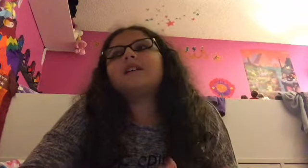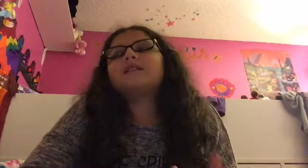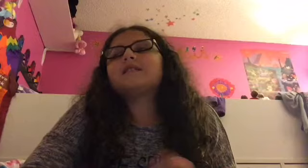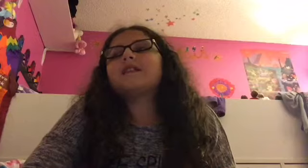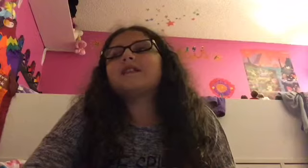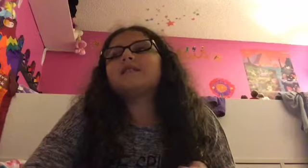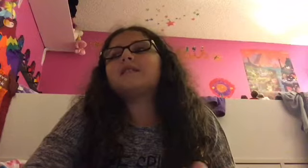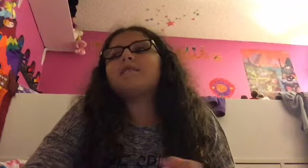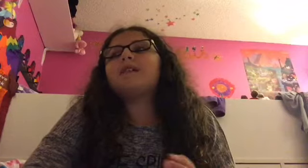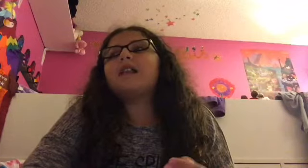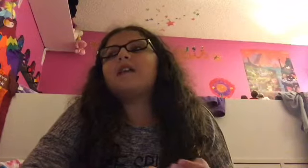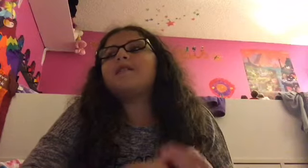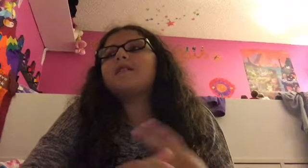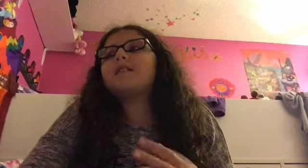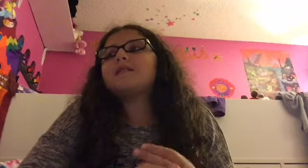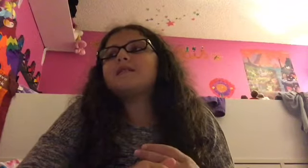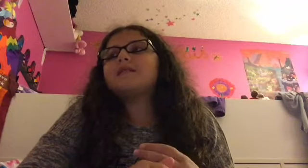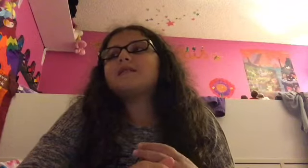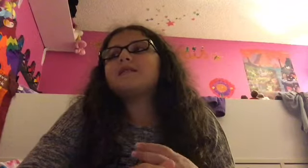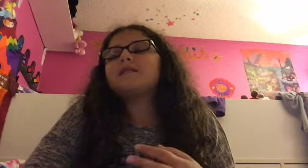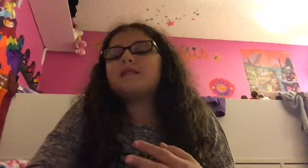todas las palabras. Y